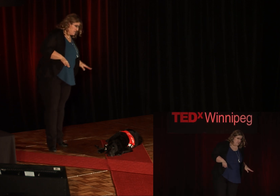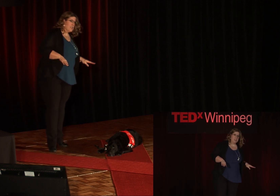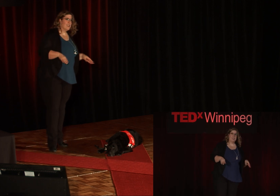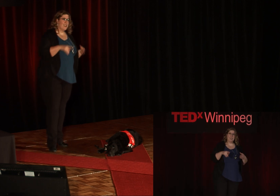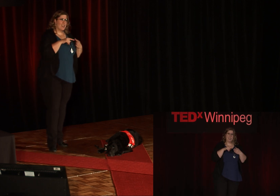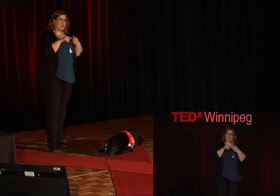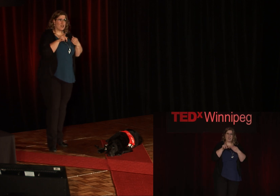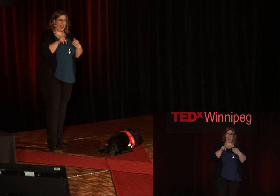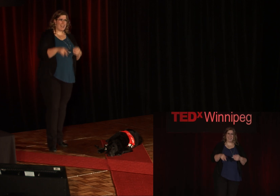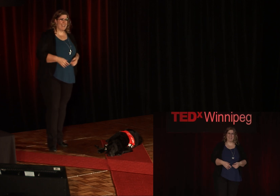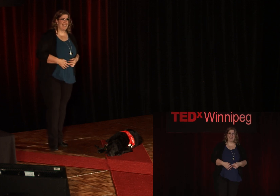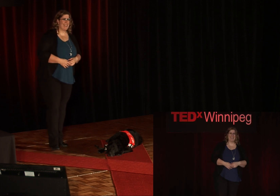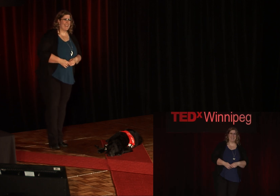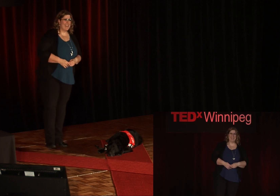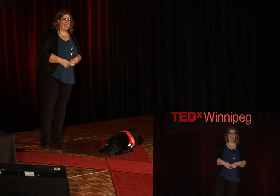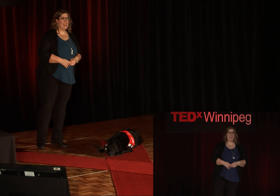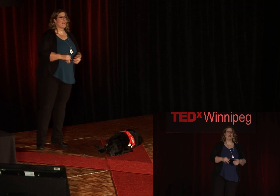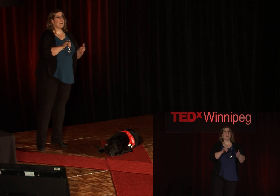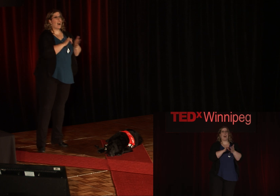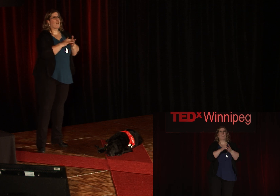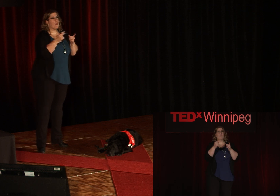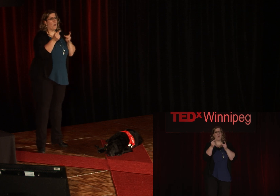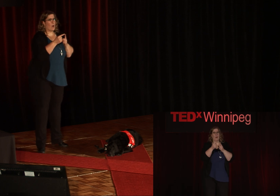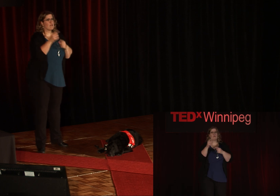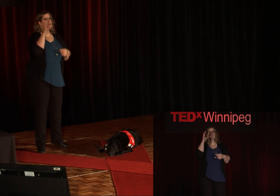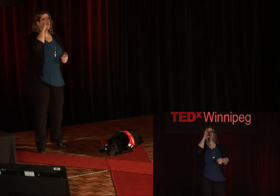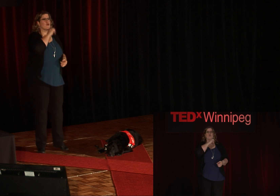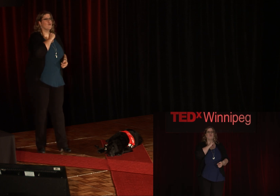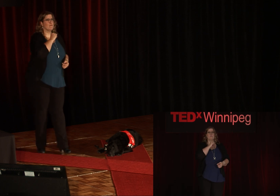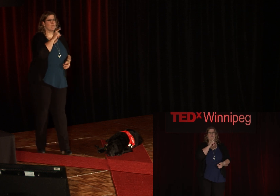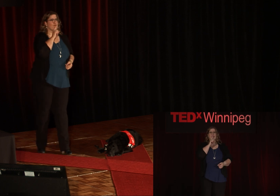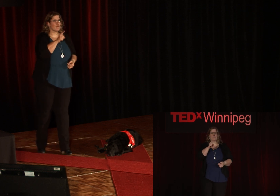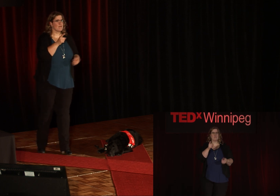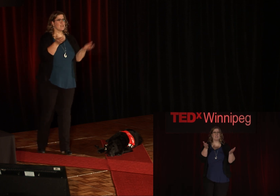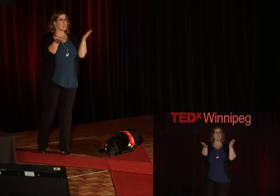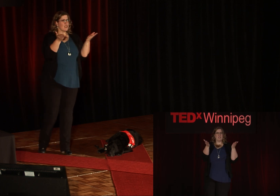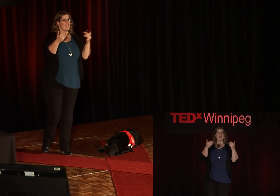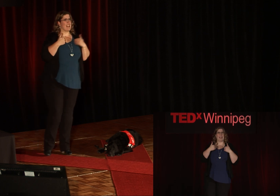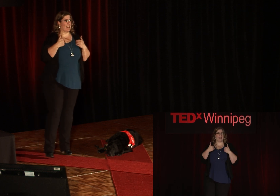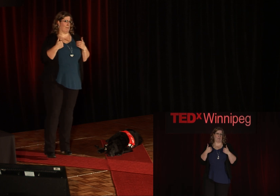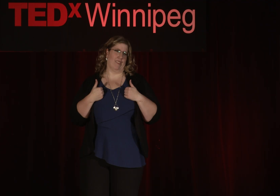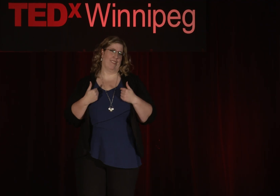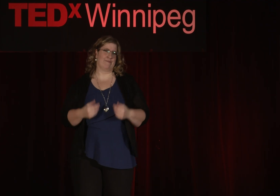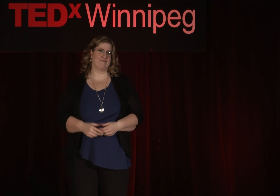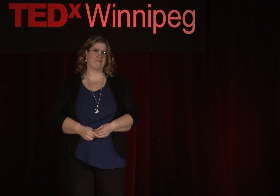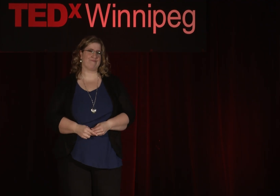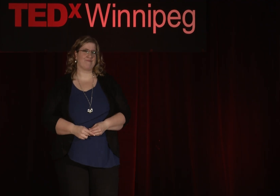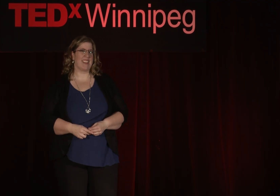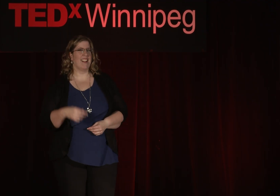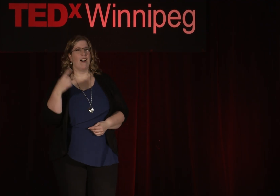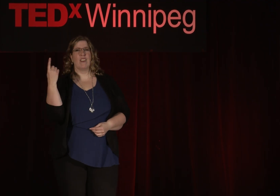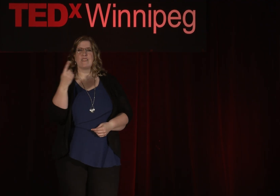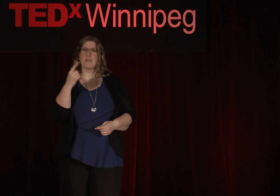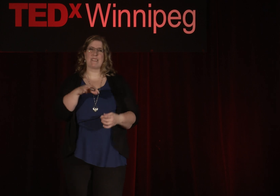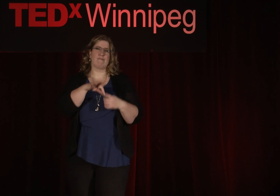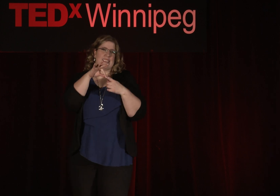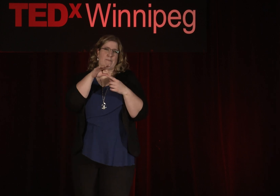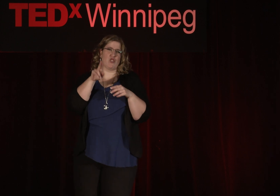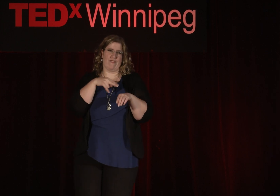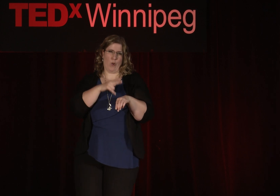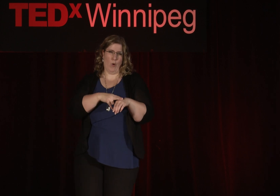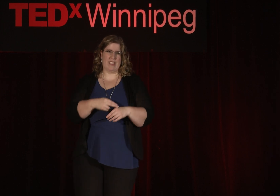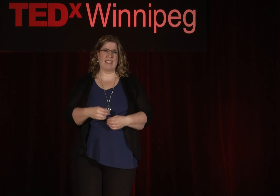Check. You can assume at this point that this is probably a service animal. There are always exceptions,